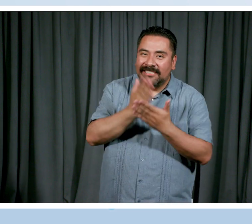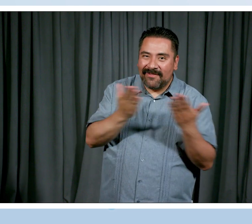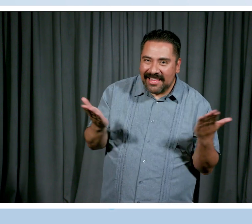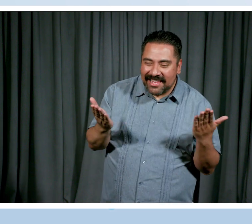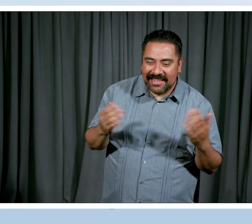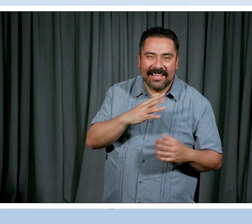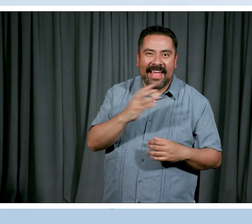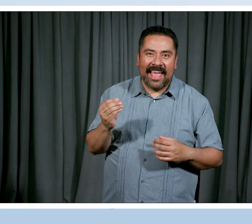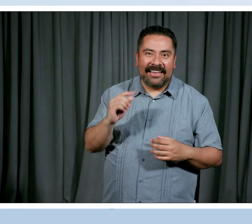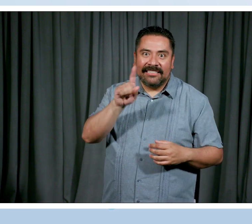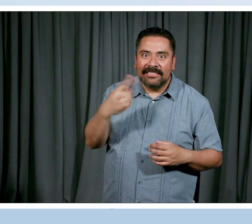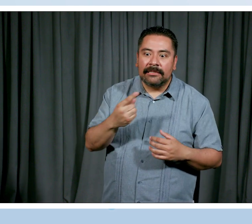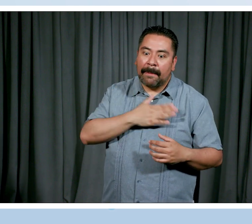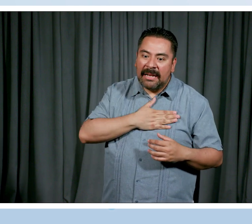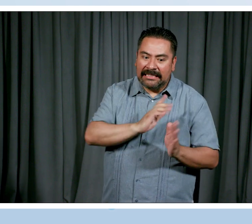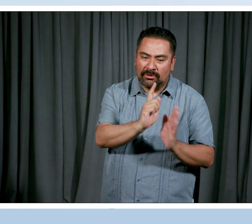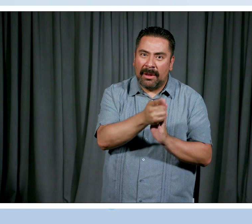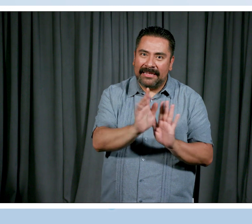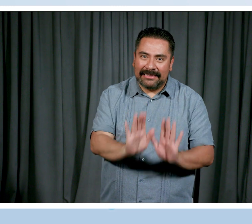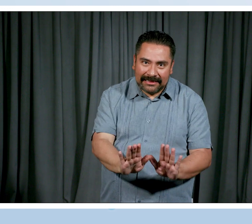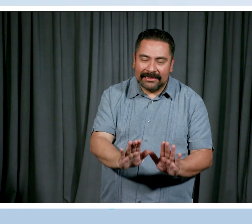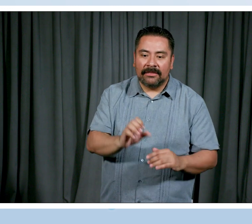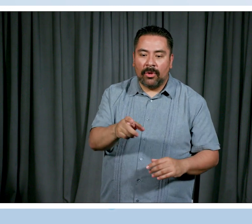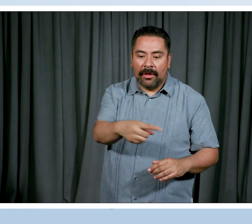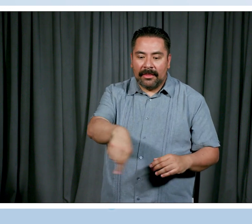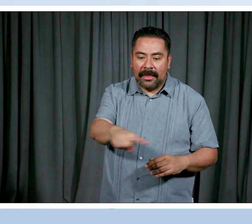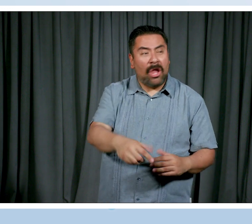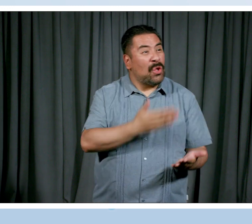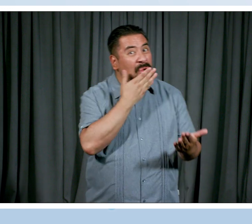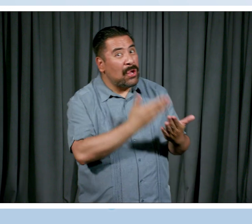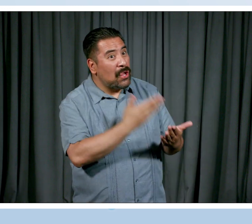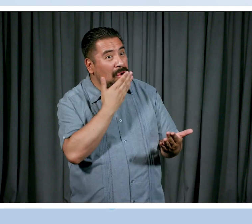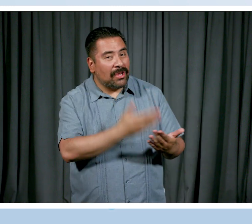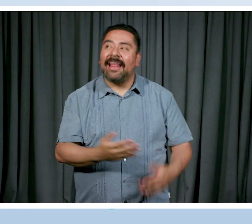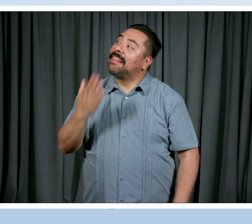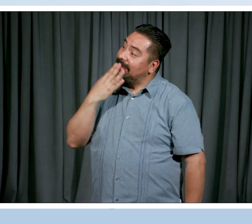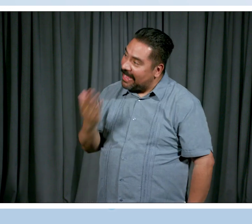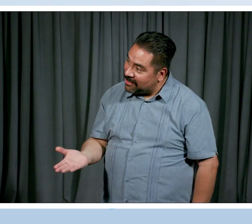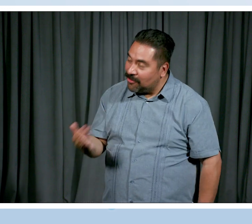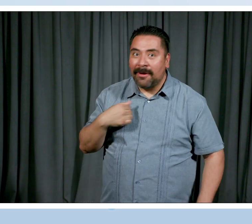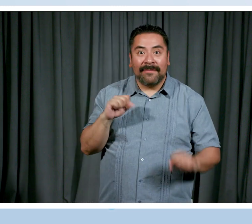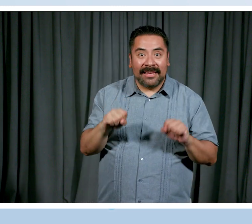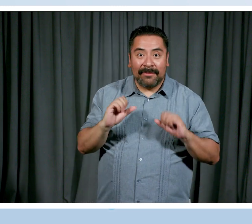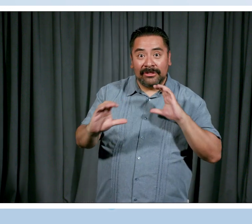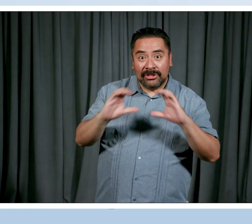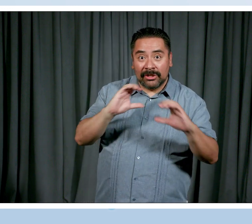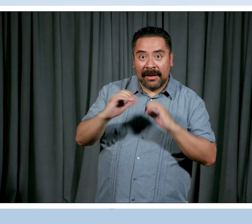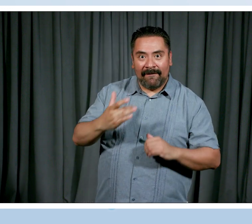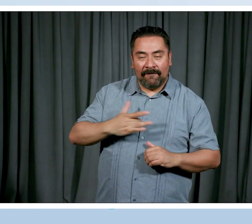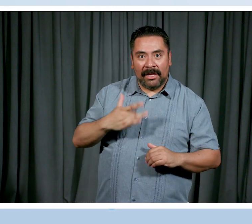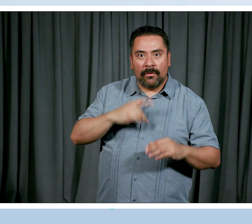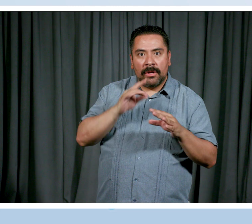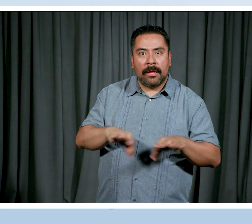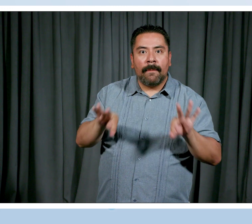something. And like just please give me a minute, you know, so thank you. Being able to communicate how you're feeling is just so